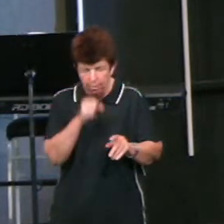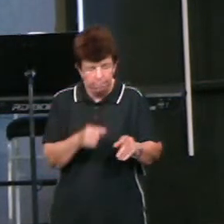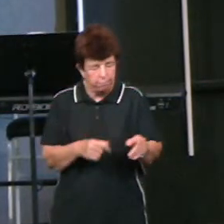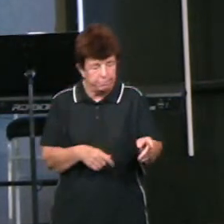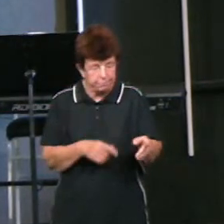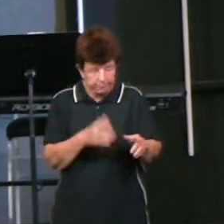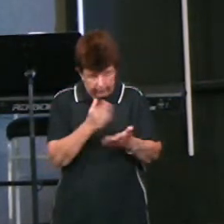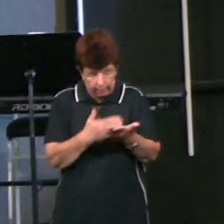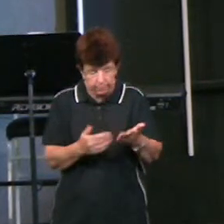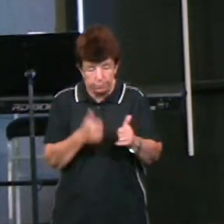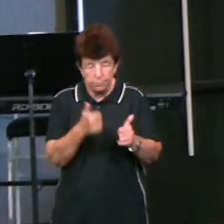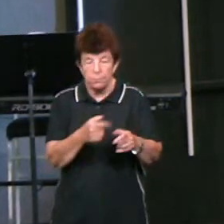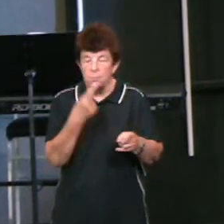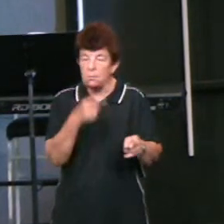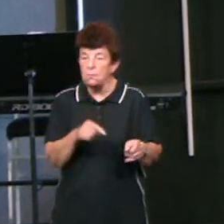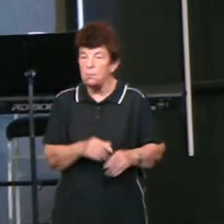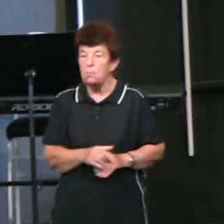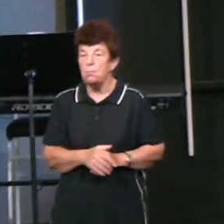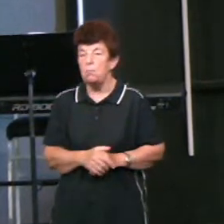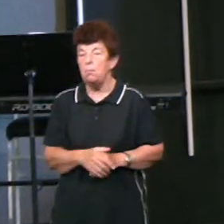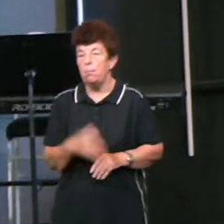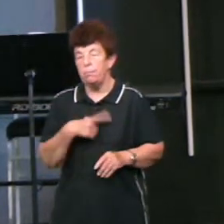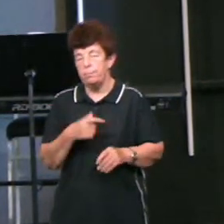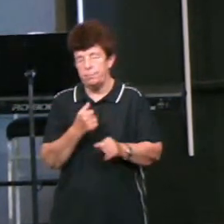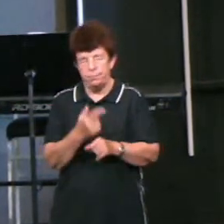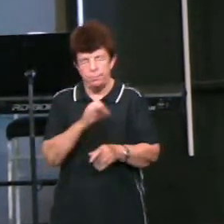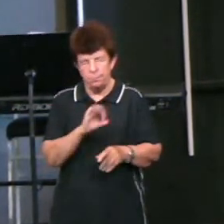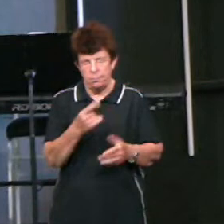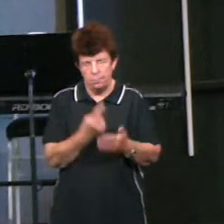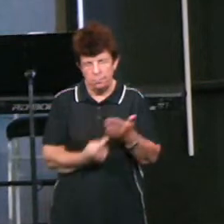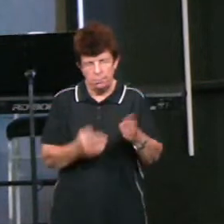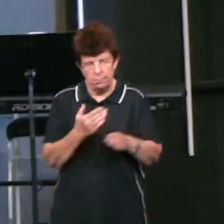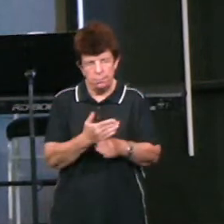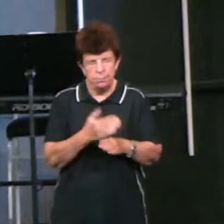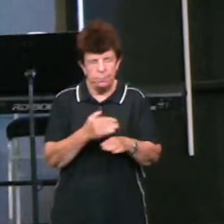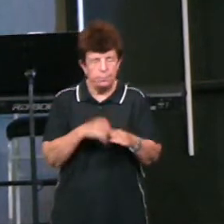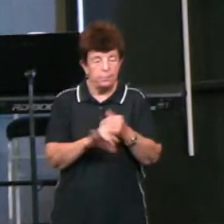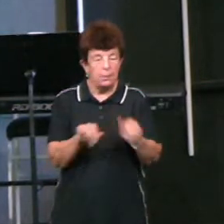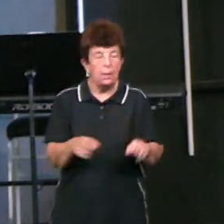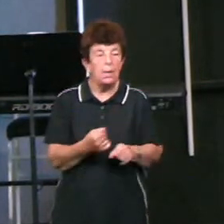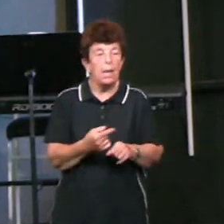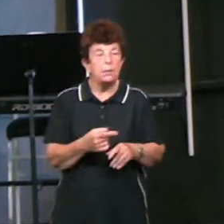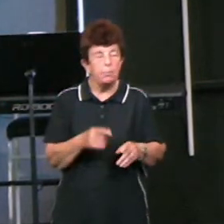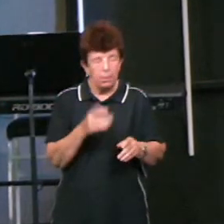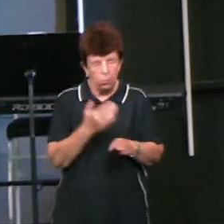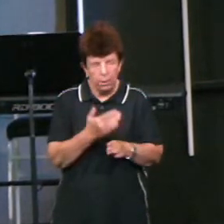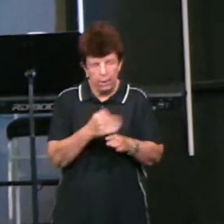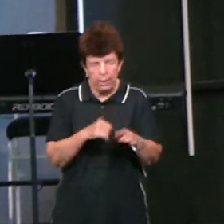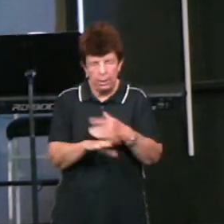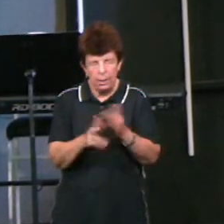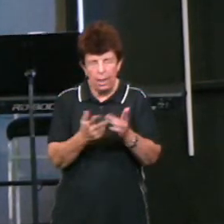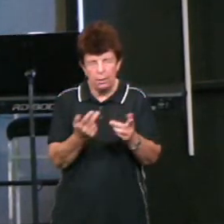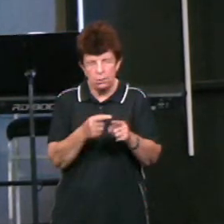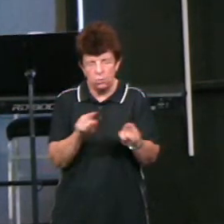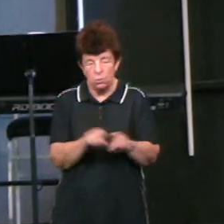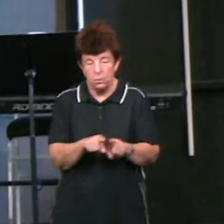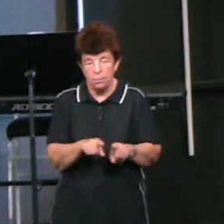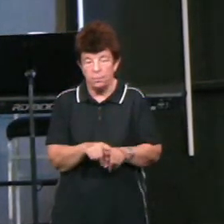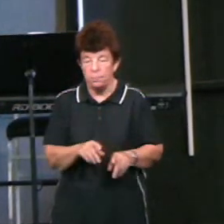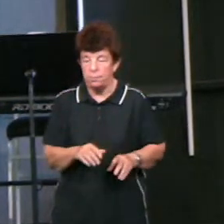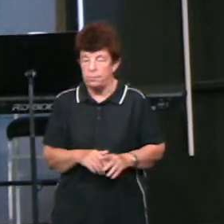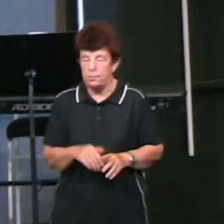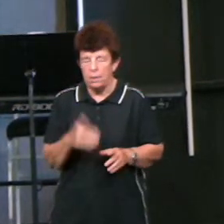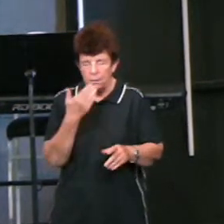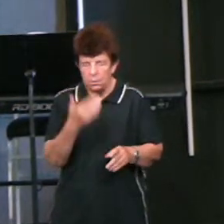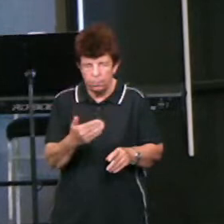share the good news. Because God's not only working in us, he's working in others as well. We're called to go out